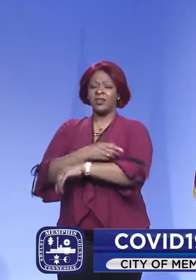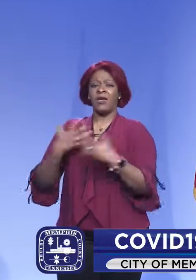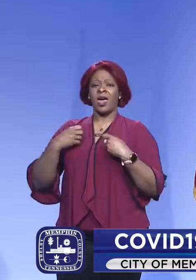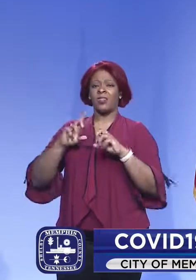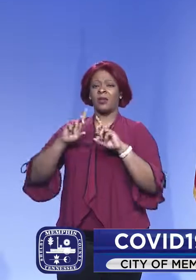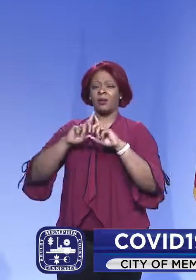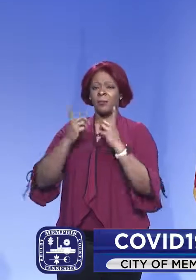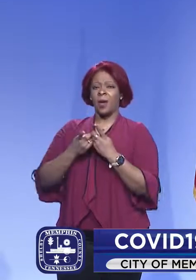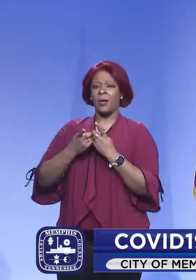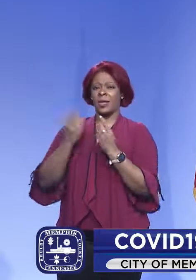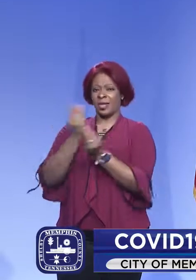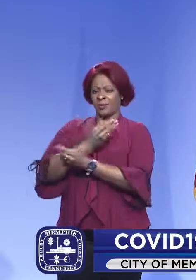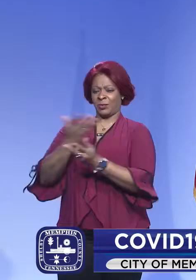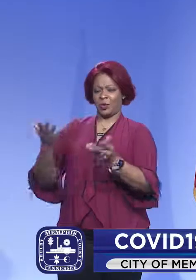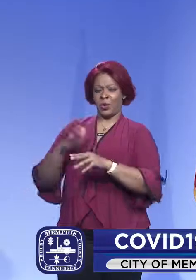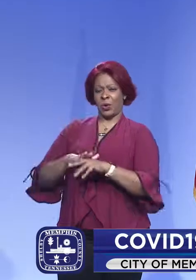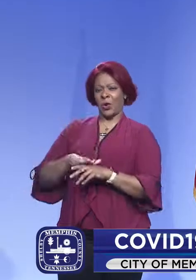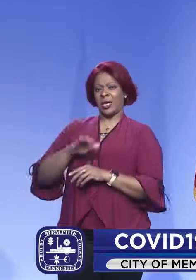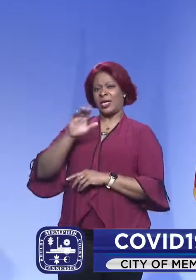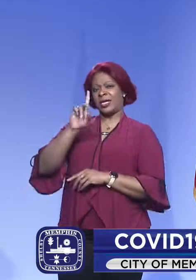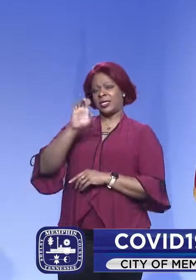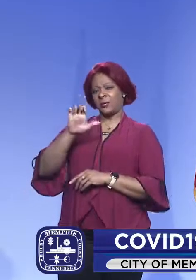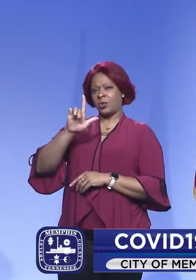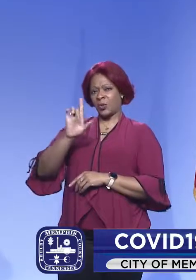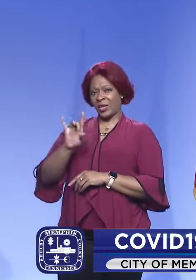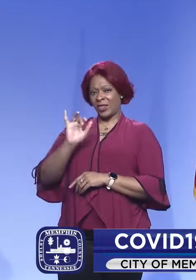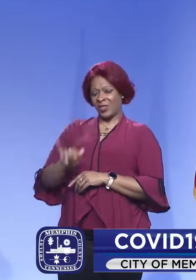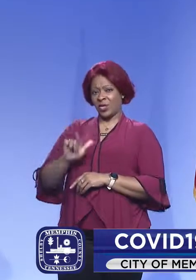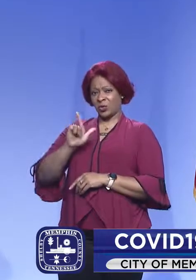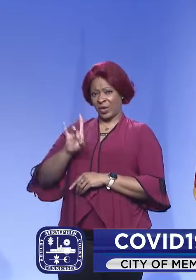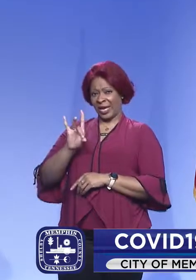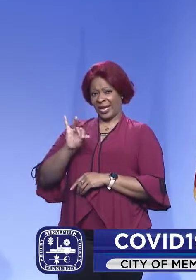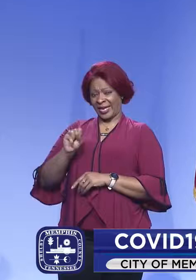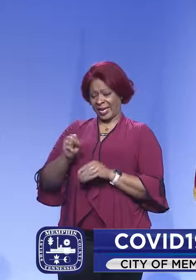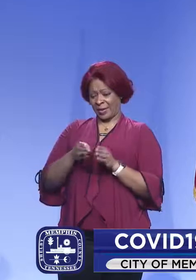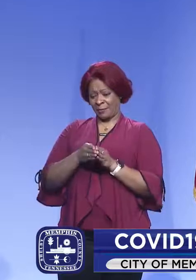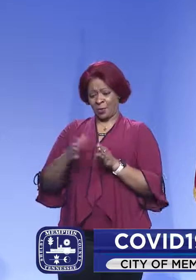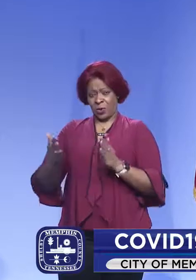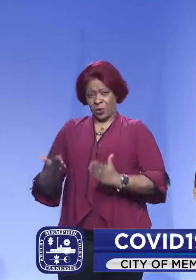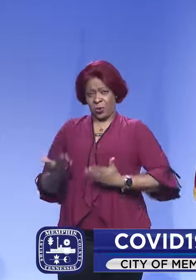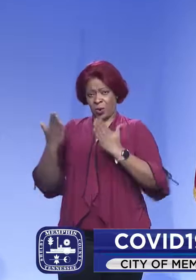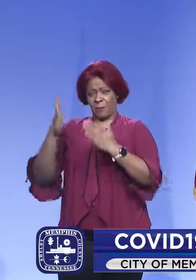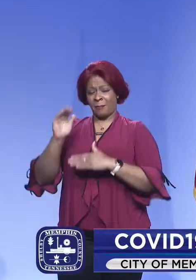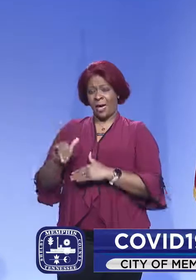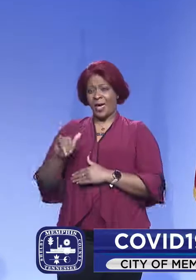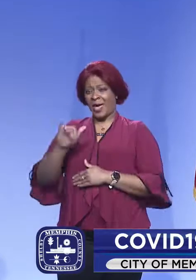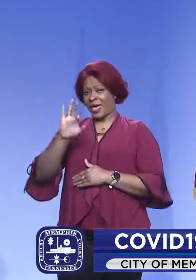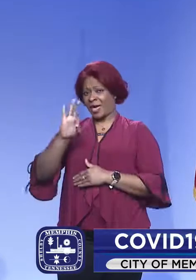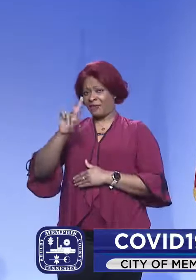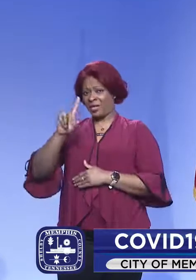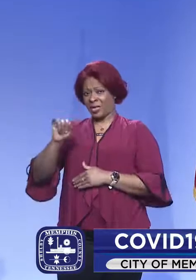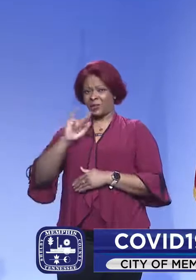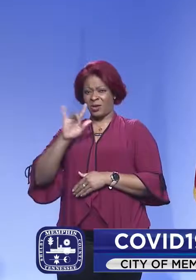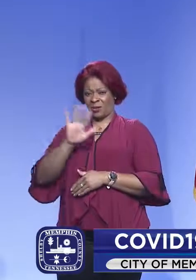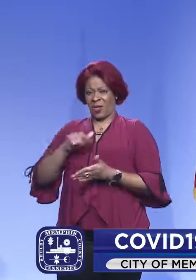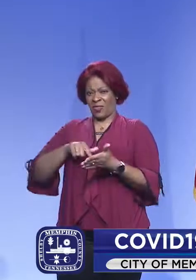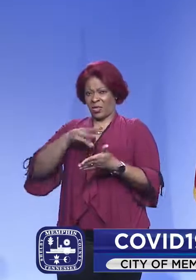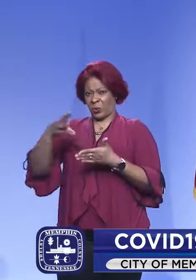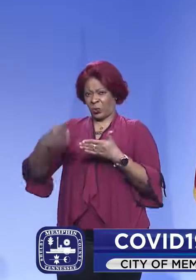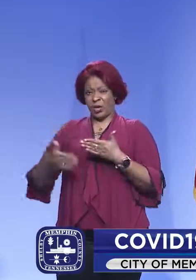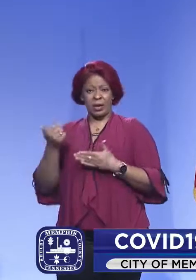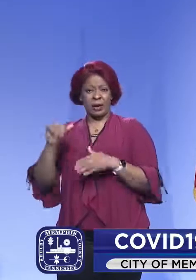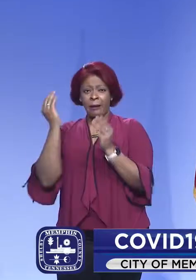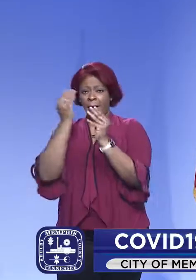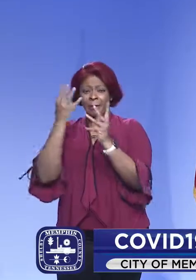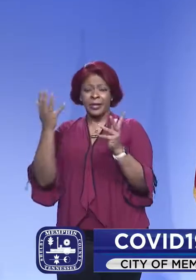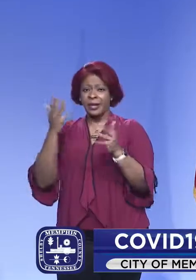administered, I believe, on the 28th of December. So that 28-day period recommended by the FDA would be about this weekend. any updates